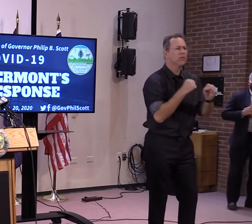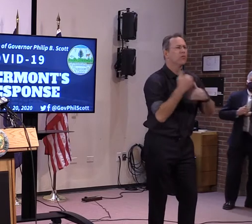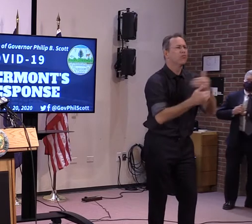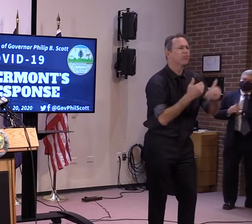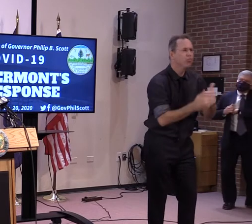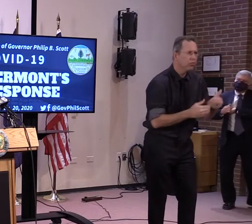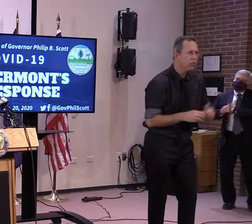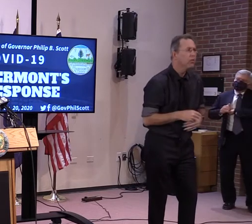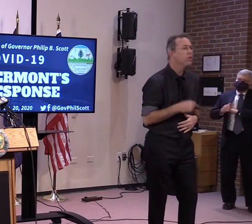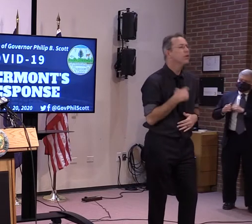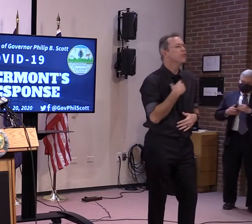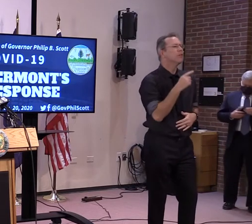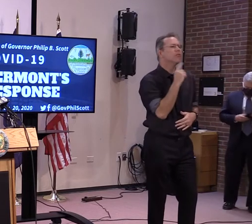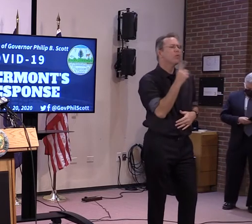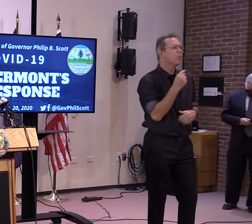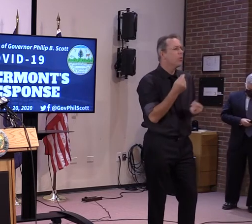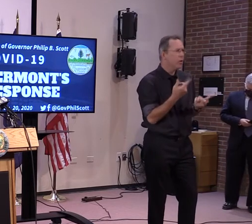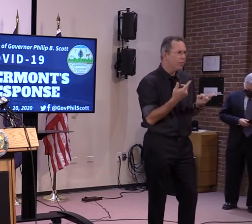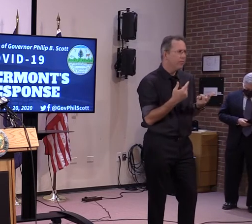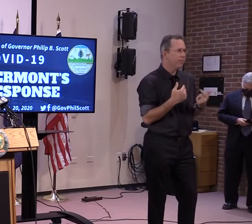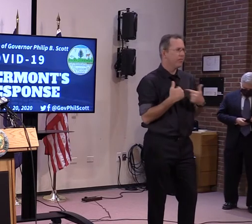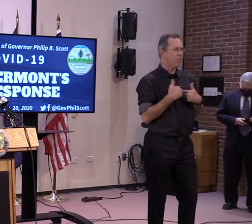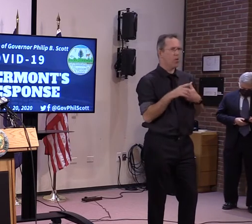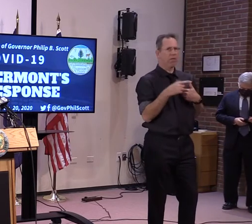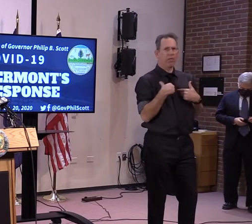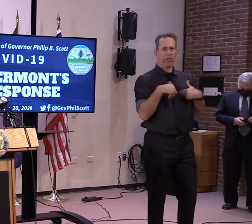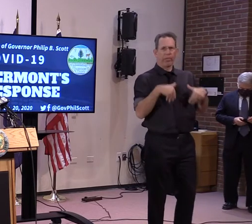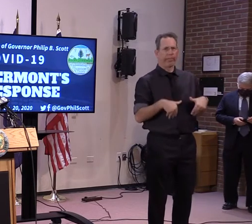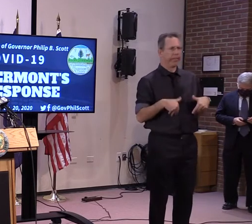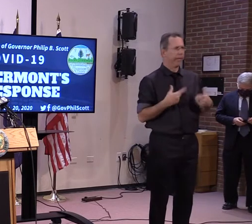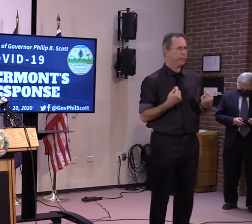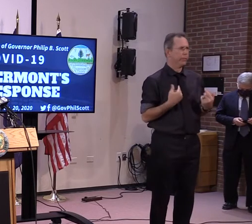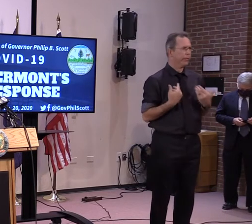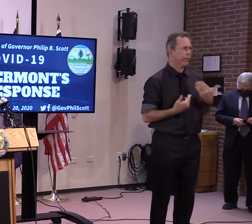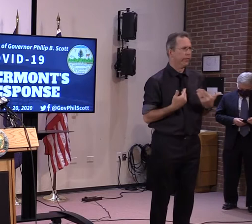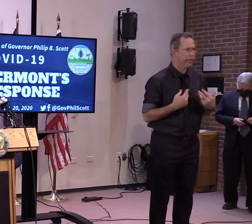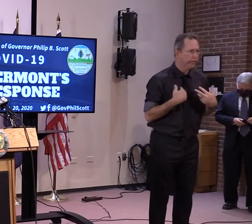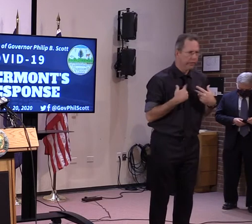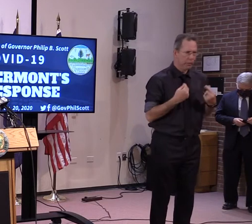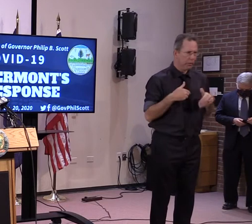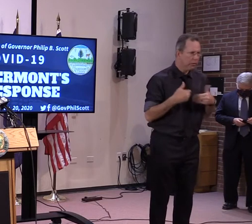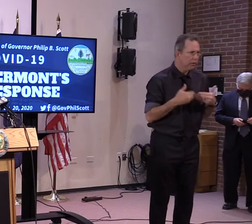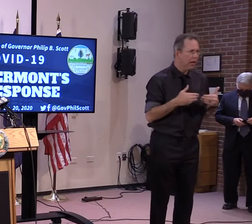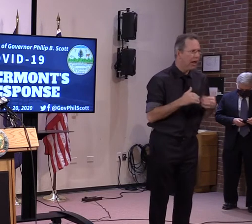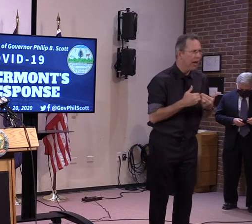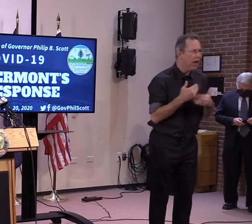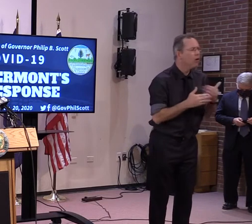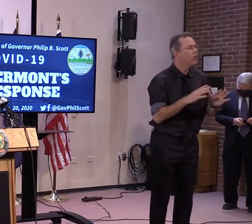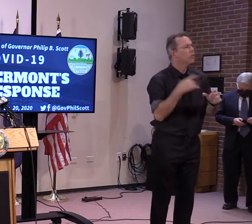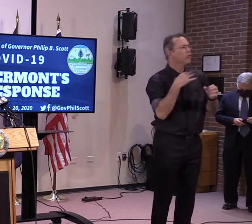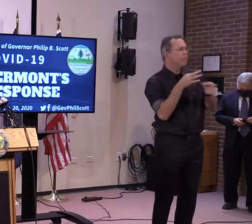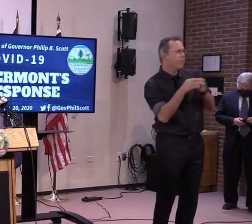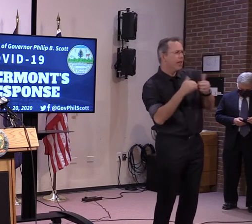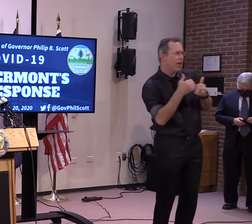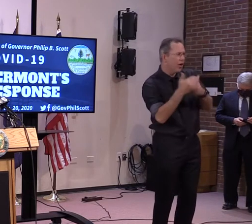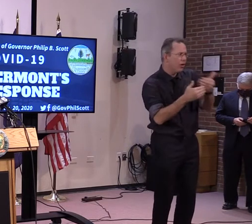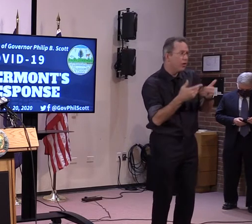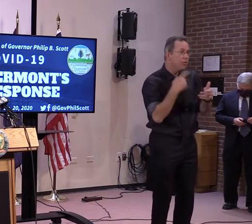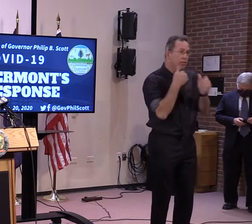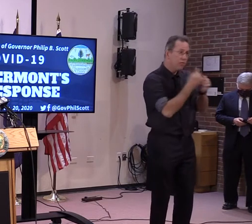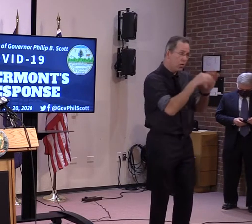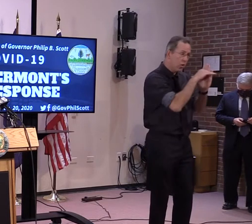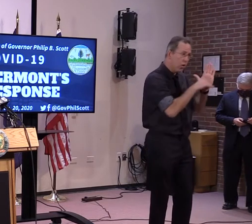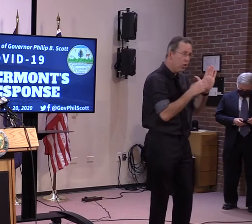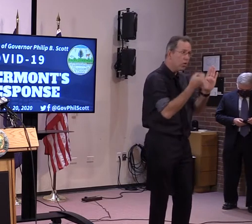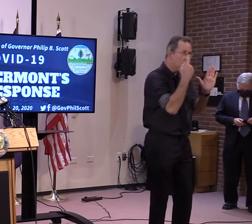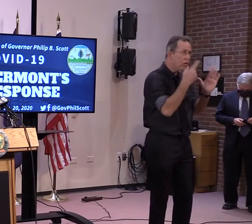in an unsafe environment, the updated guidance makes clear. If you're in a dangerous or unhealthy